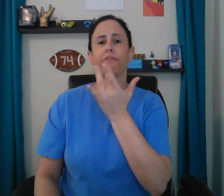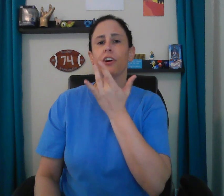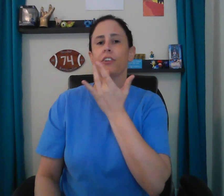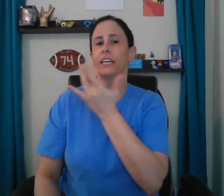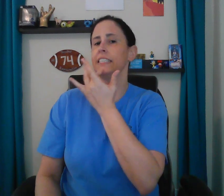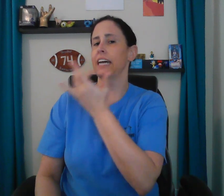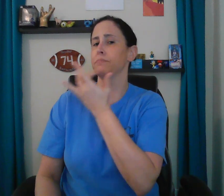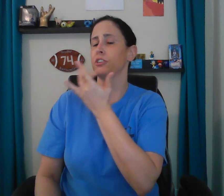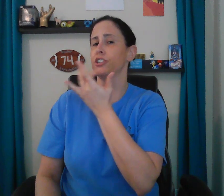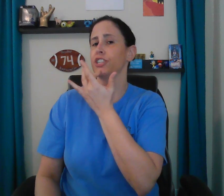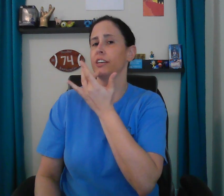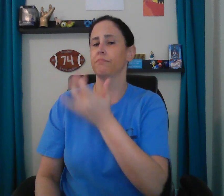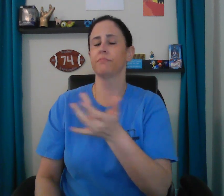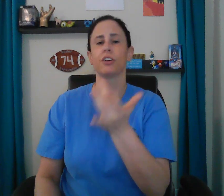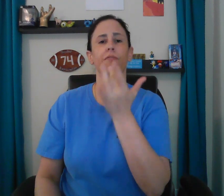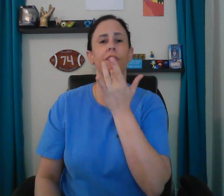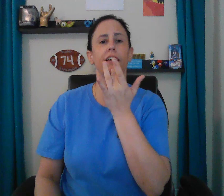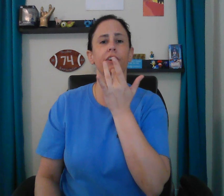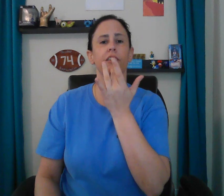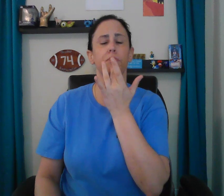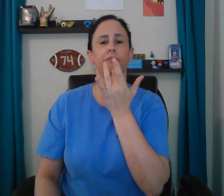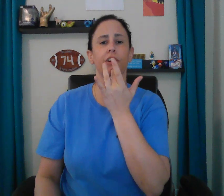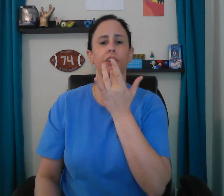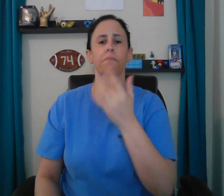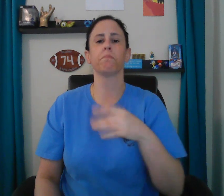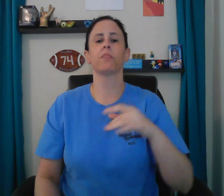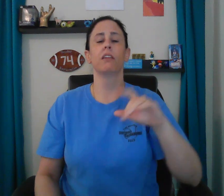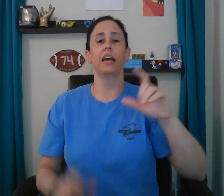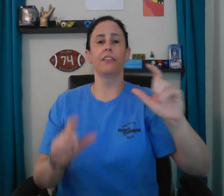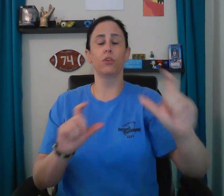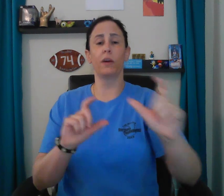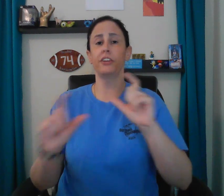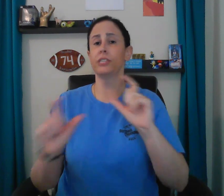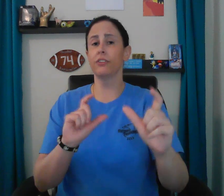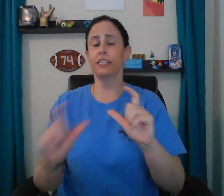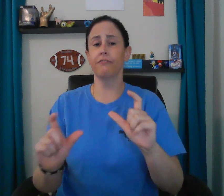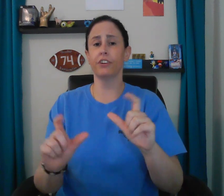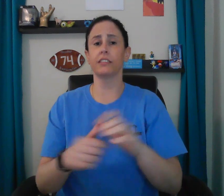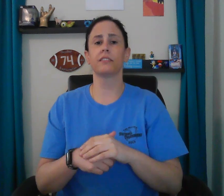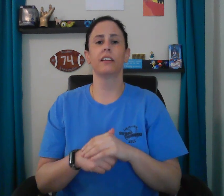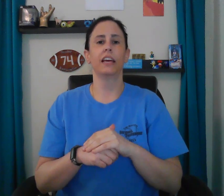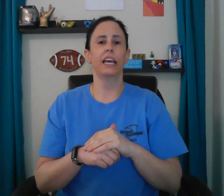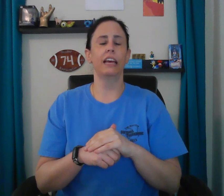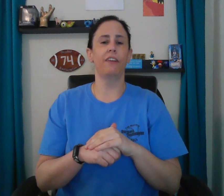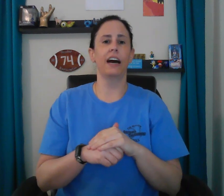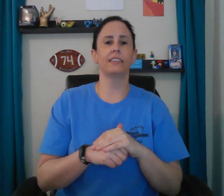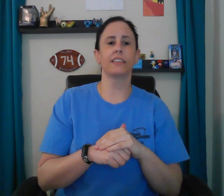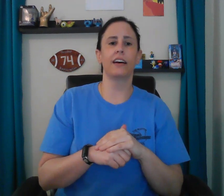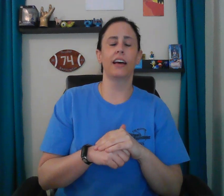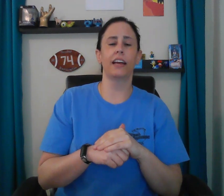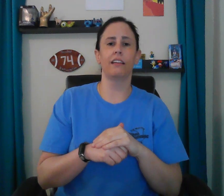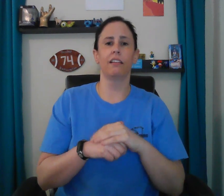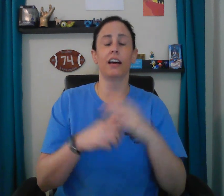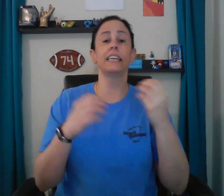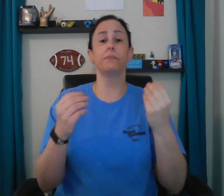prefer. It taps on your chin. So favorite or prefer. And the way you tell the difference, if I sign, it depends